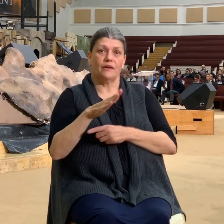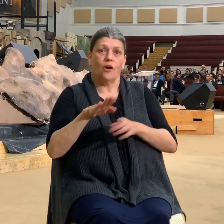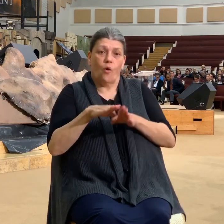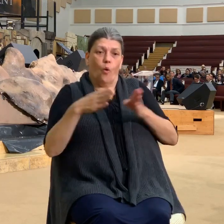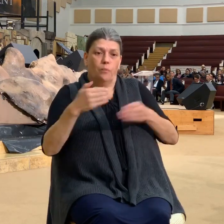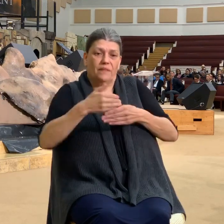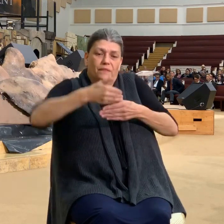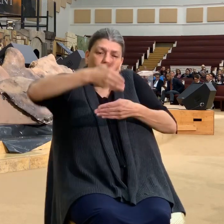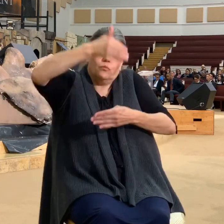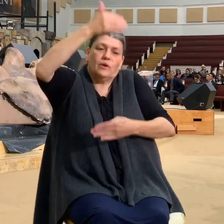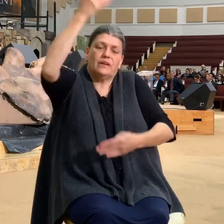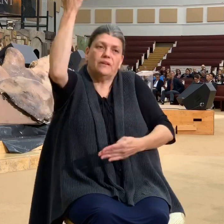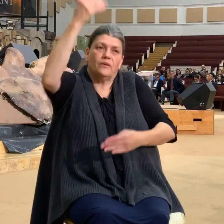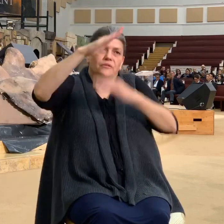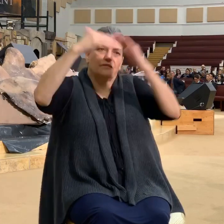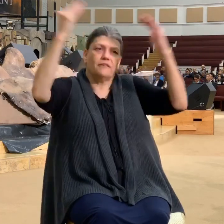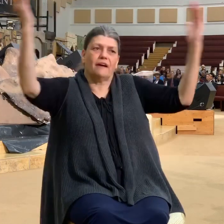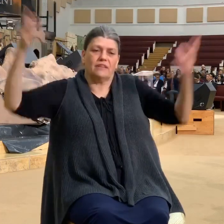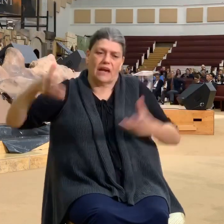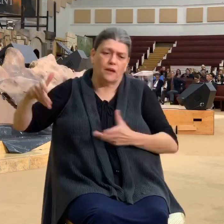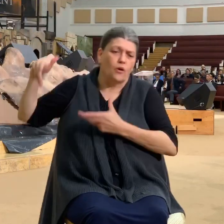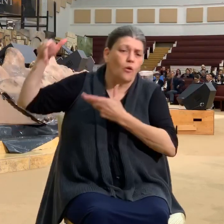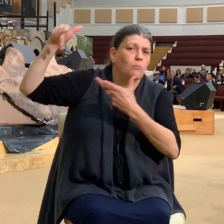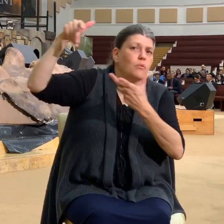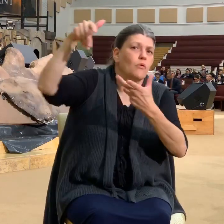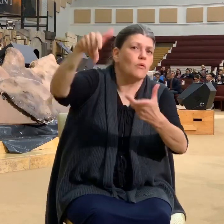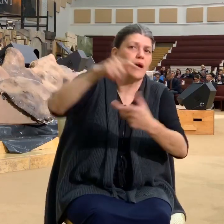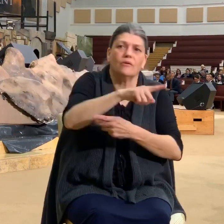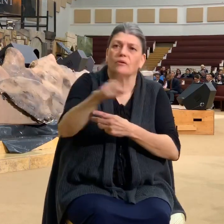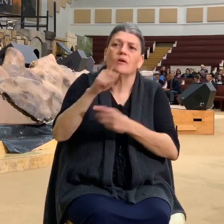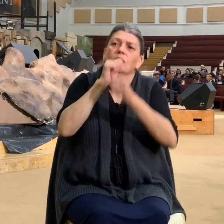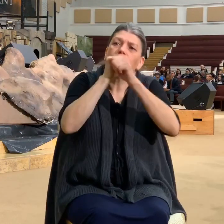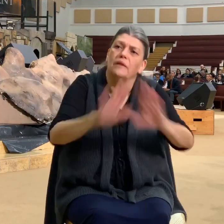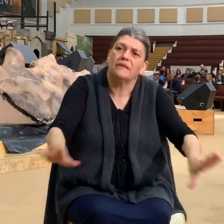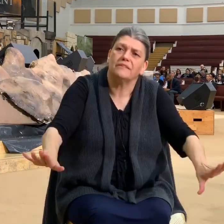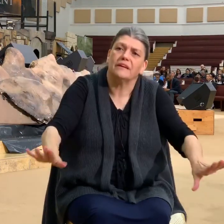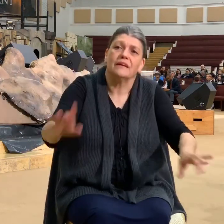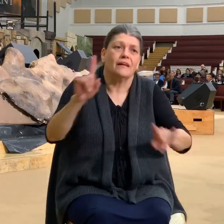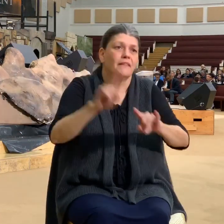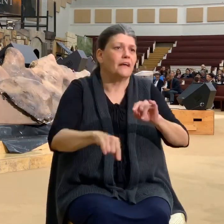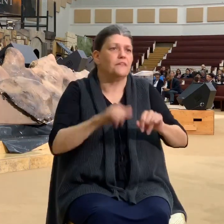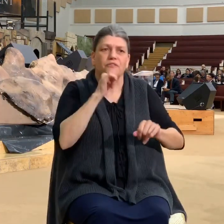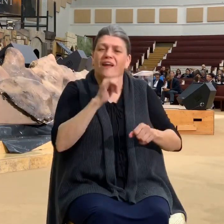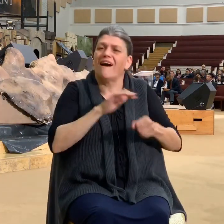heaven, and pour you out a blessing, that there shall not be room enough to receive it.